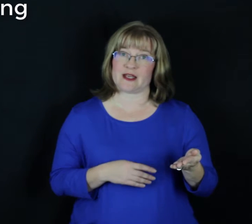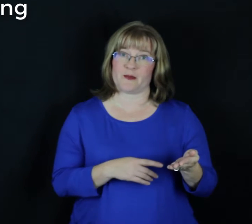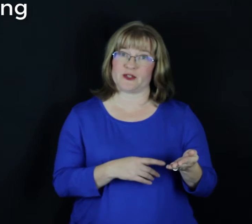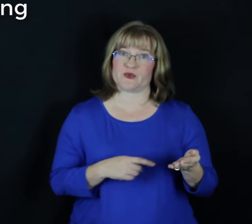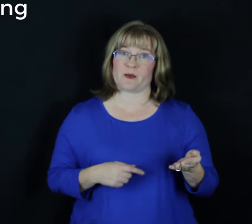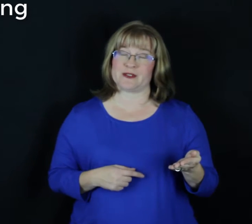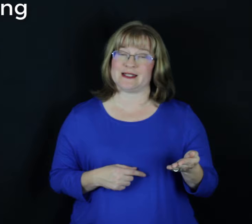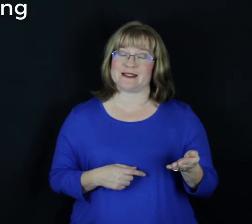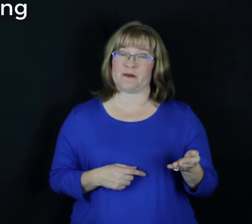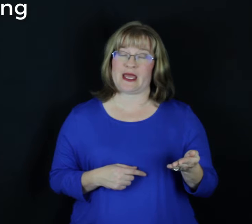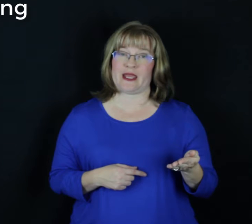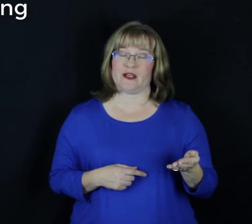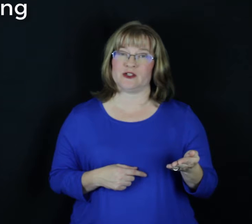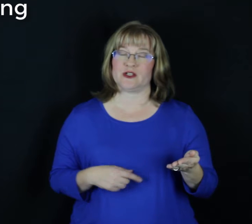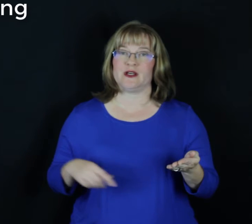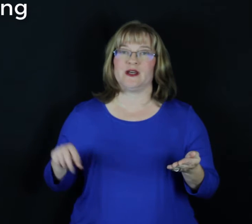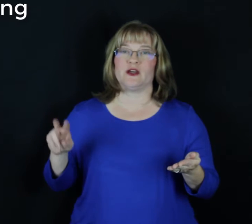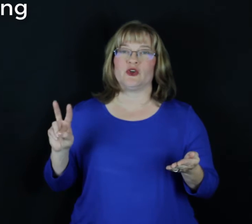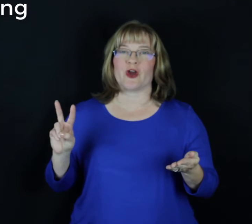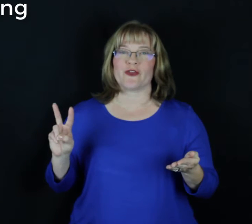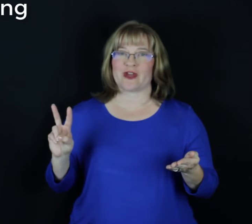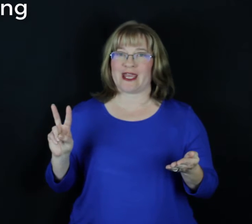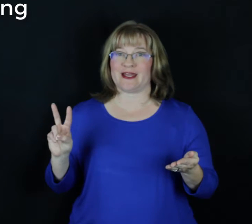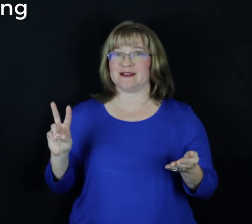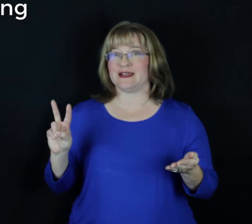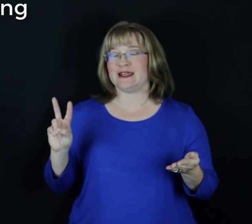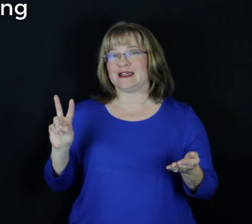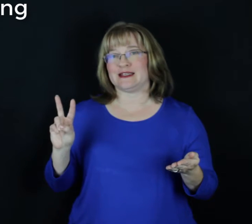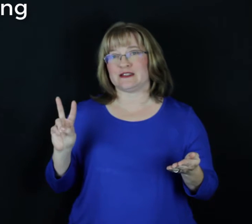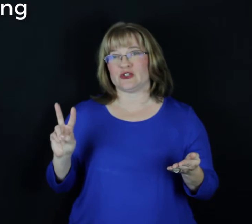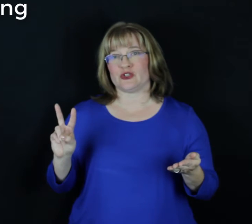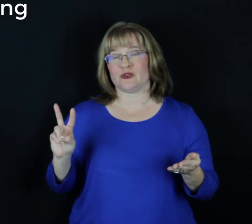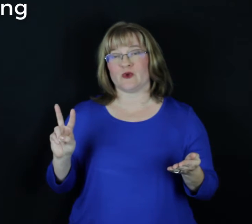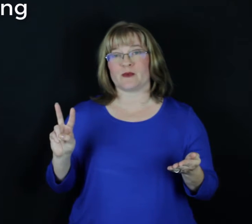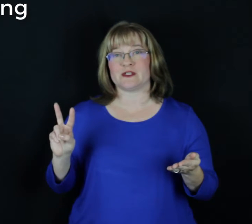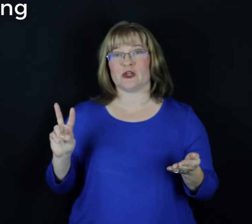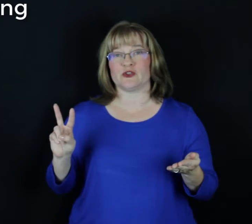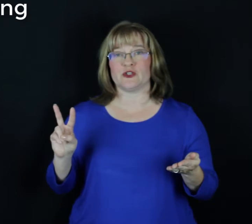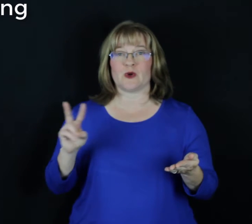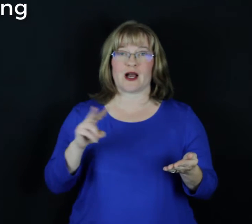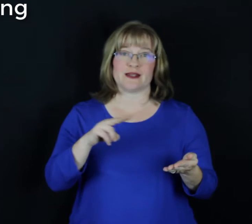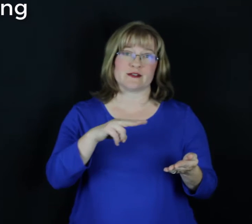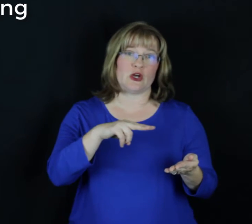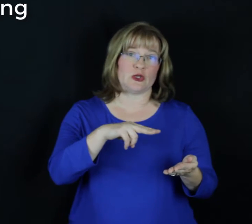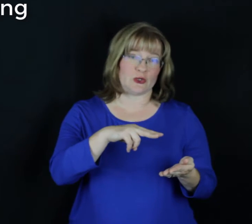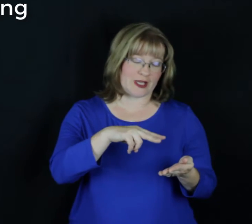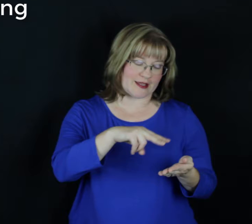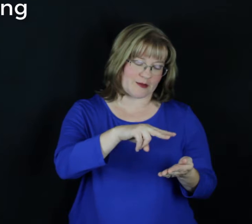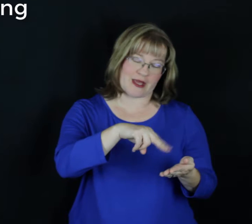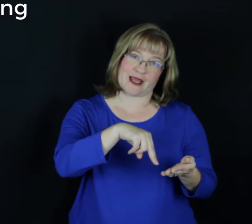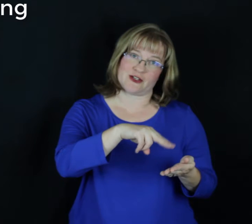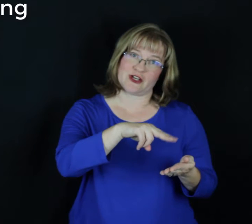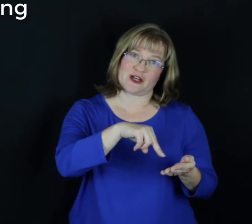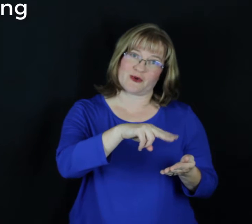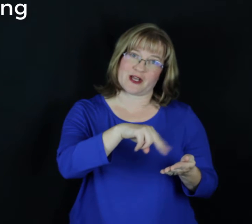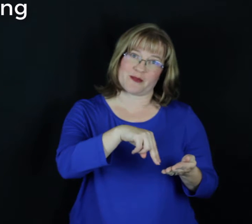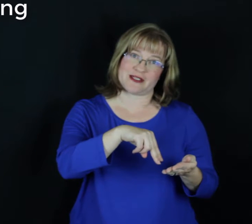out. This represents the page. Your other hand is in a 2, representing your 2 eyes, looking at the page and going up and